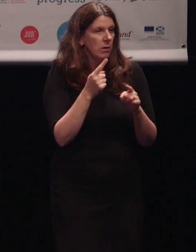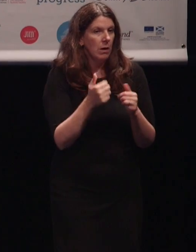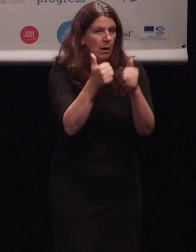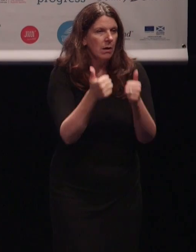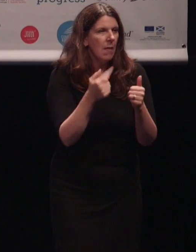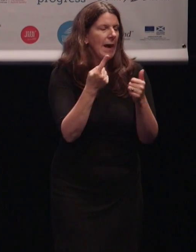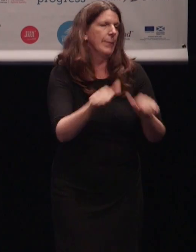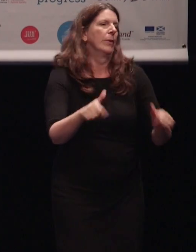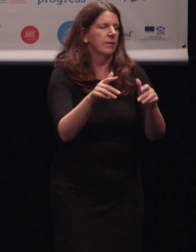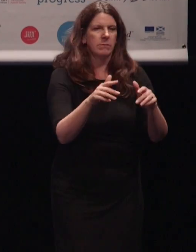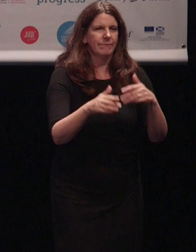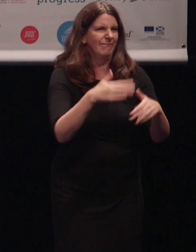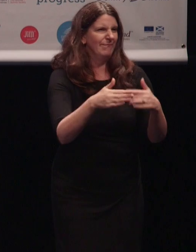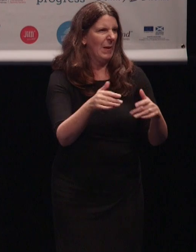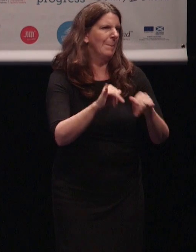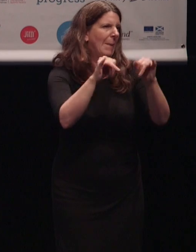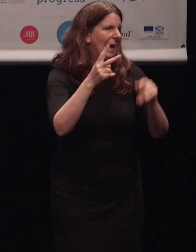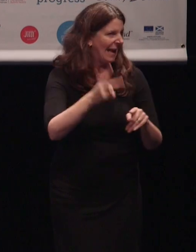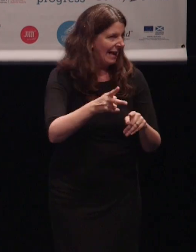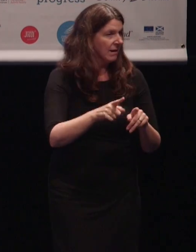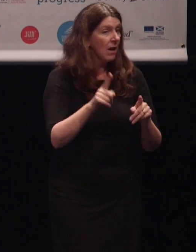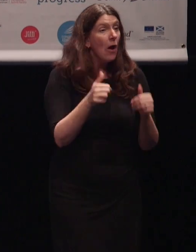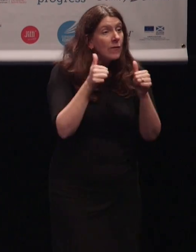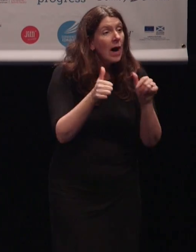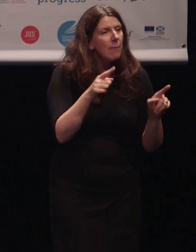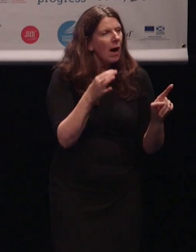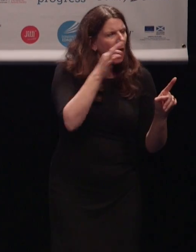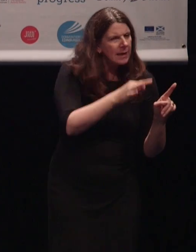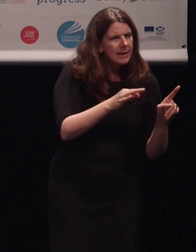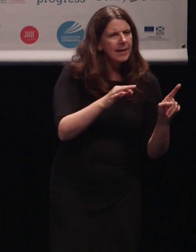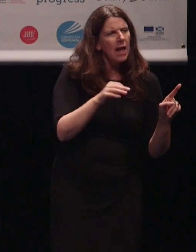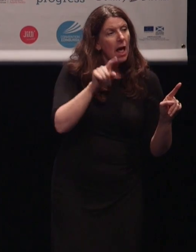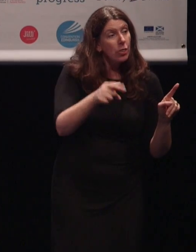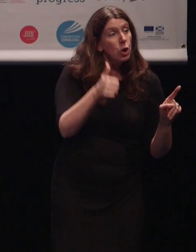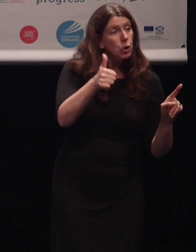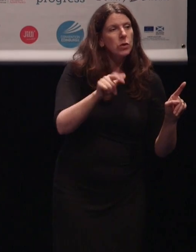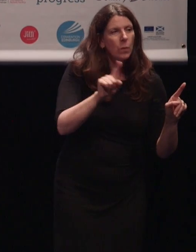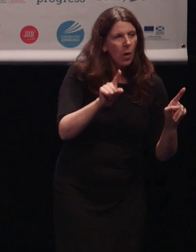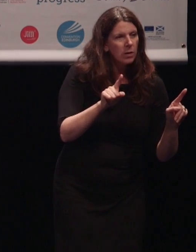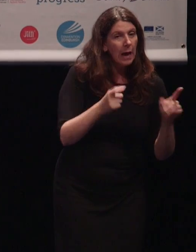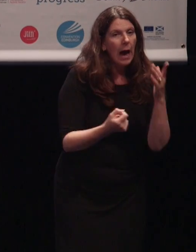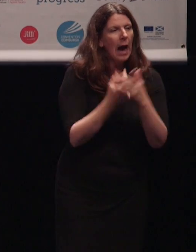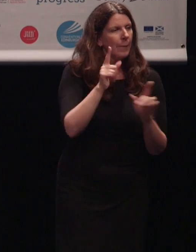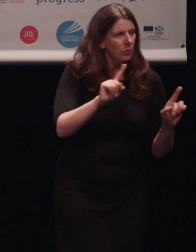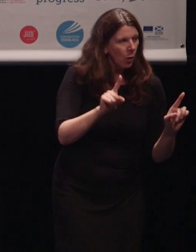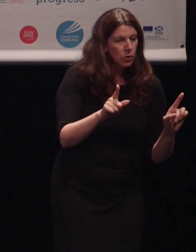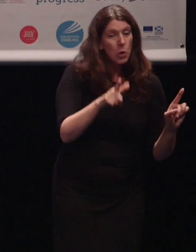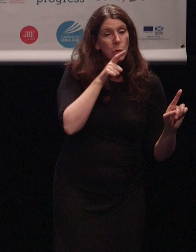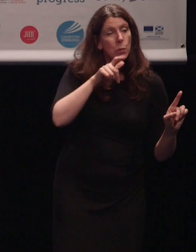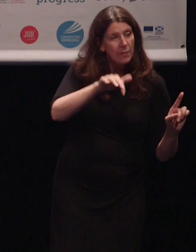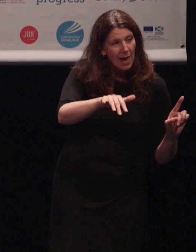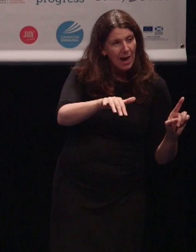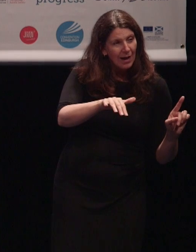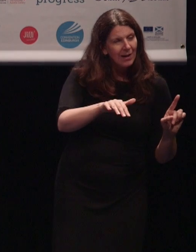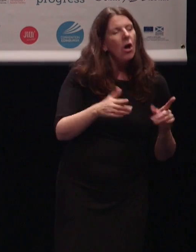conditions during that time? Who is present? So we can, I'm not saying we shouldn't look at the difficulties and the problems, but